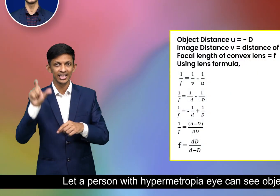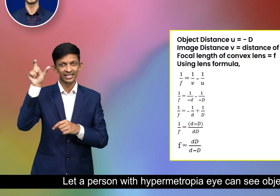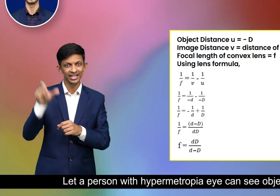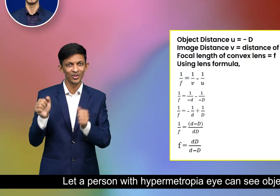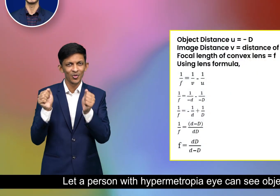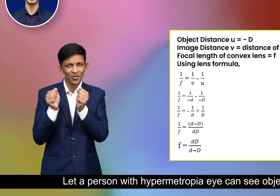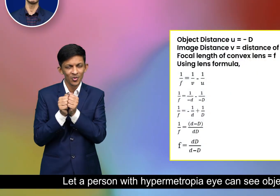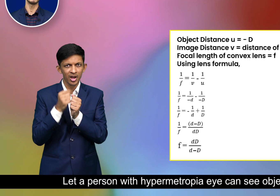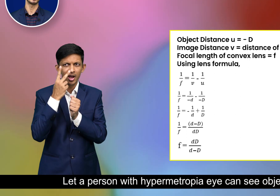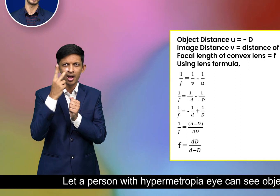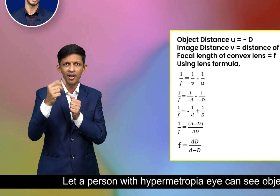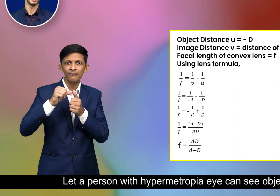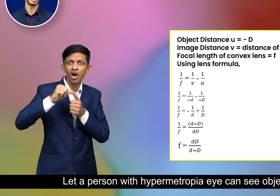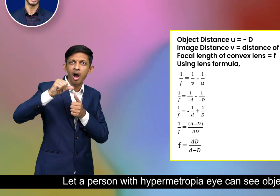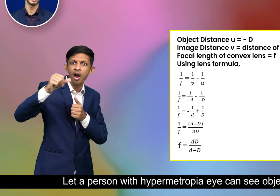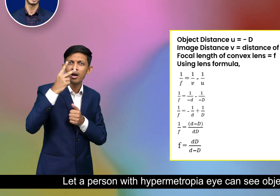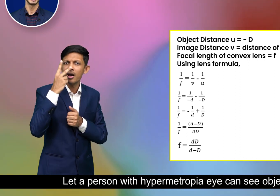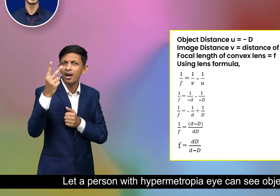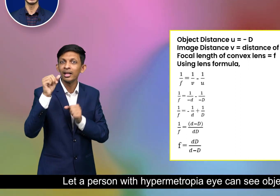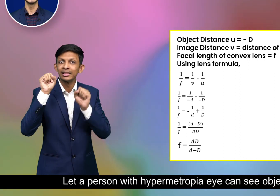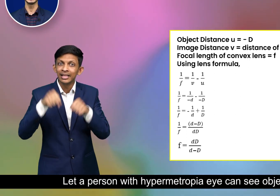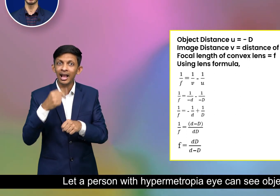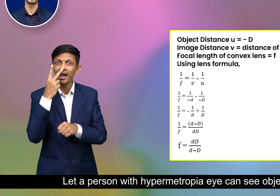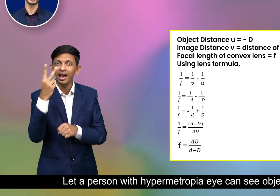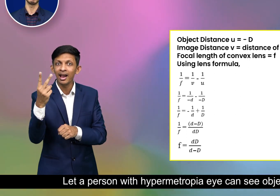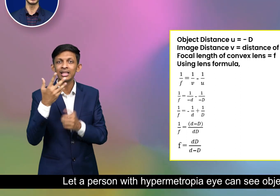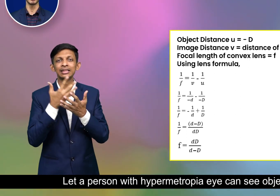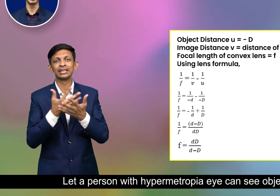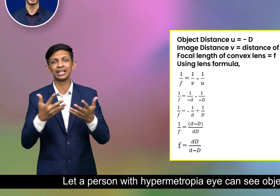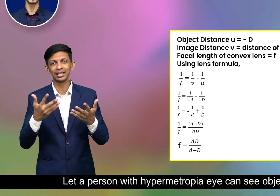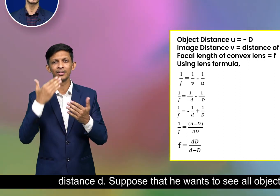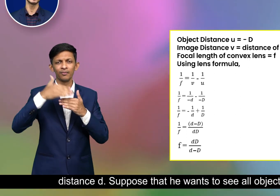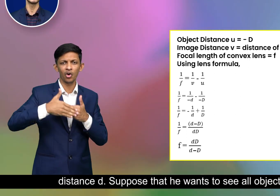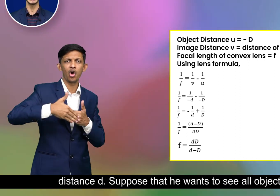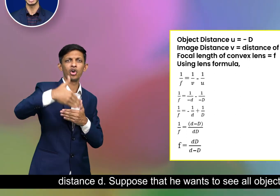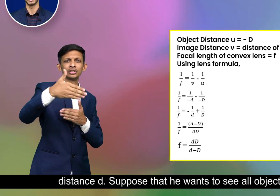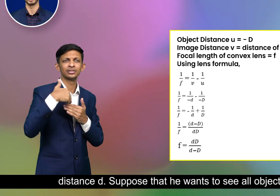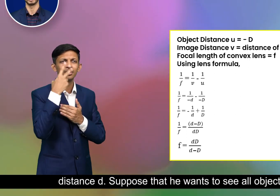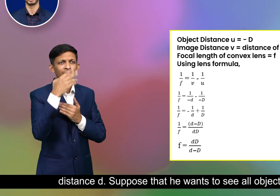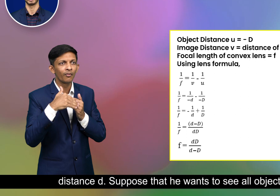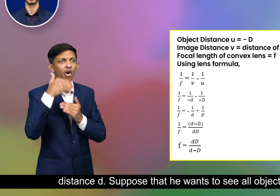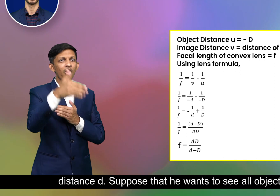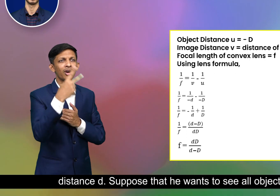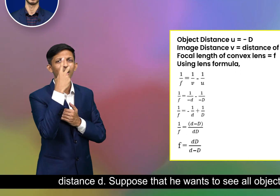Let a person with hypermetropia eye can see objects beyond a distance d.